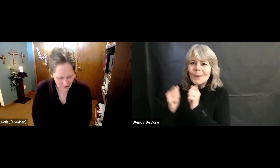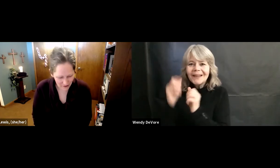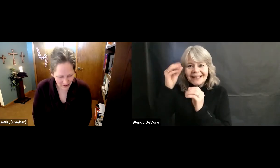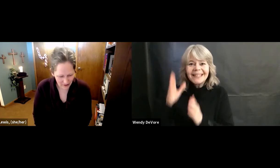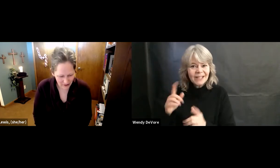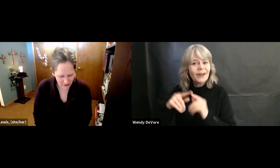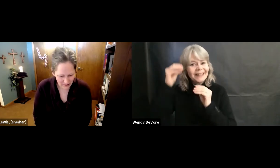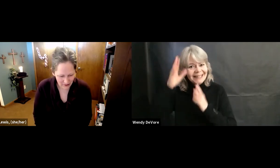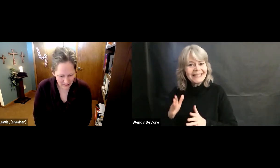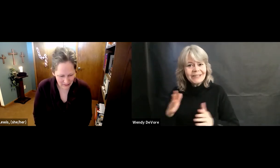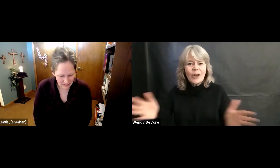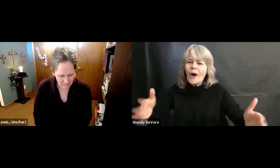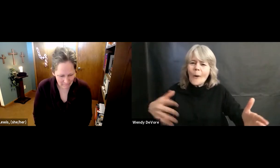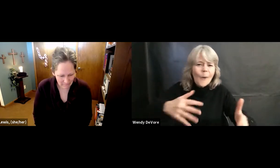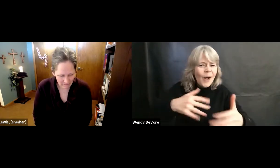love.